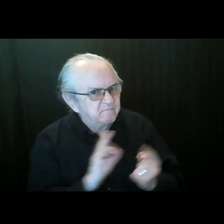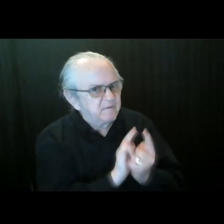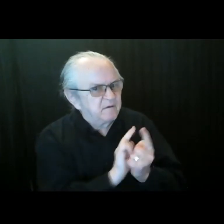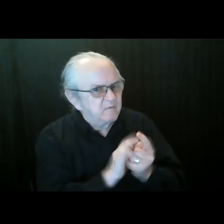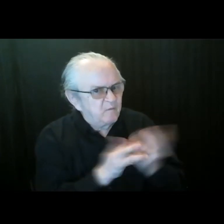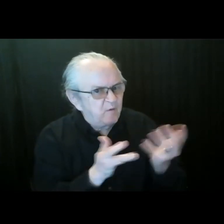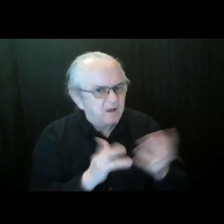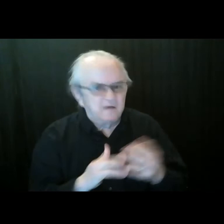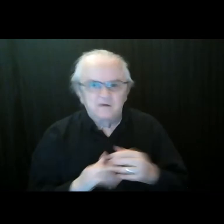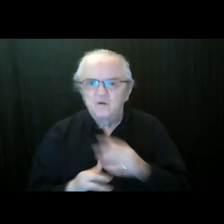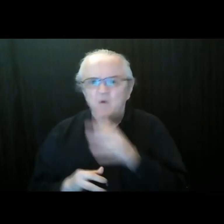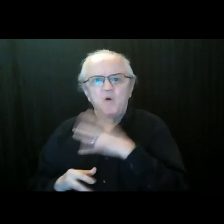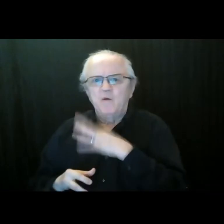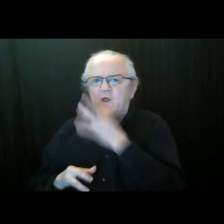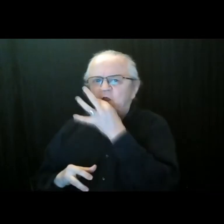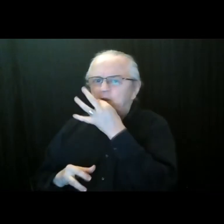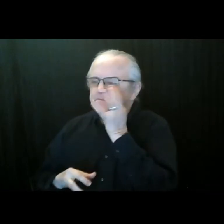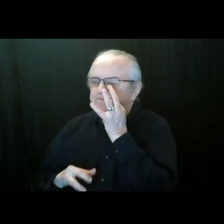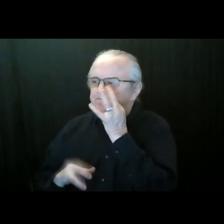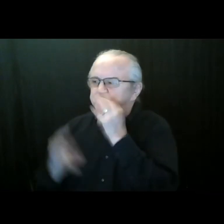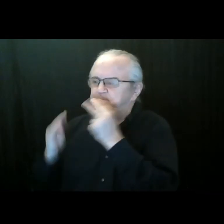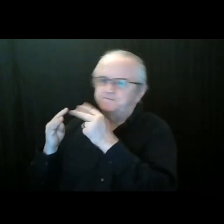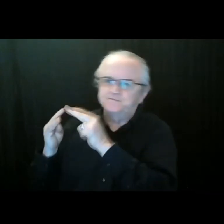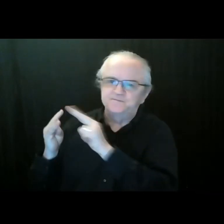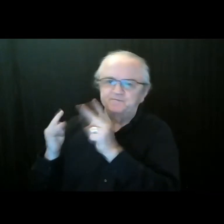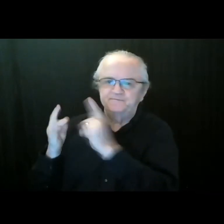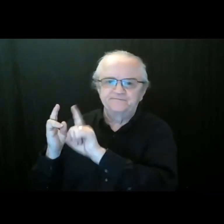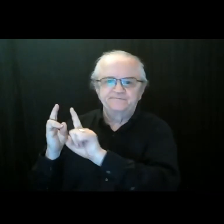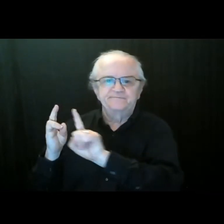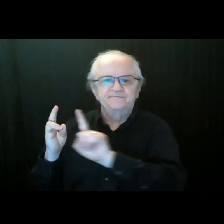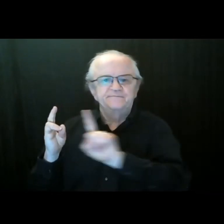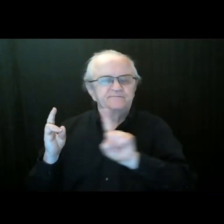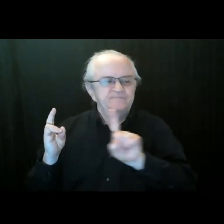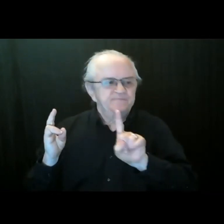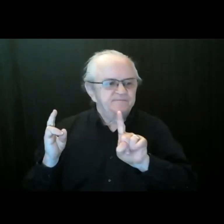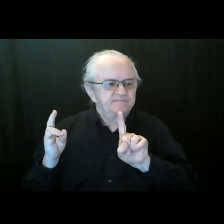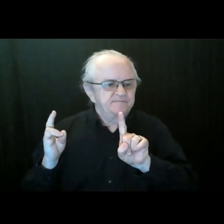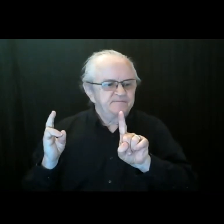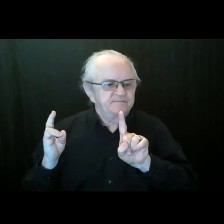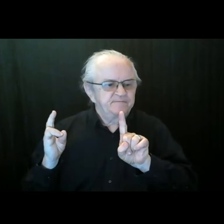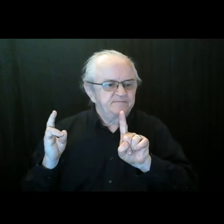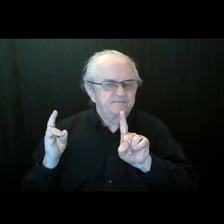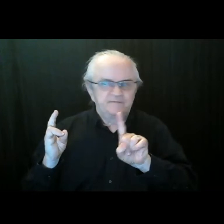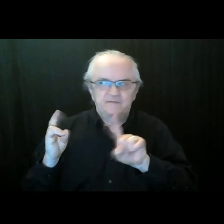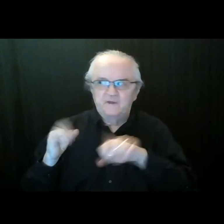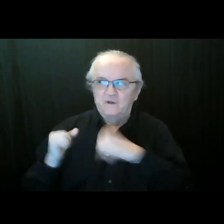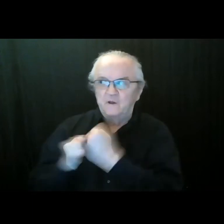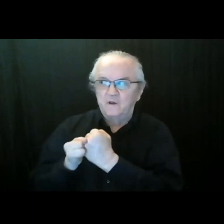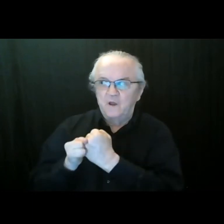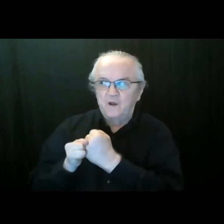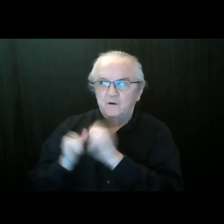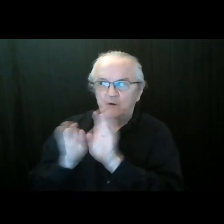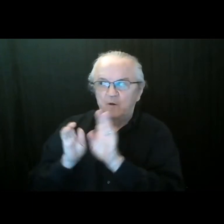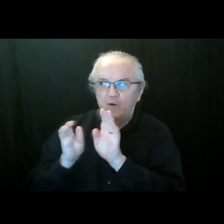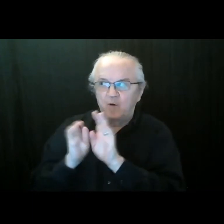say another word. And as she turned away, she said, lock your doors on Halloween